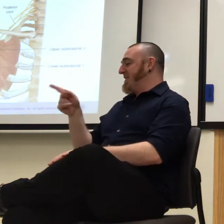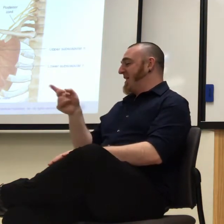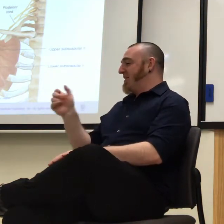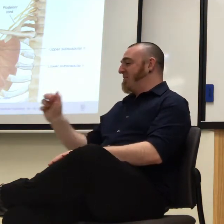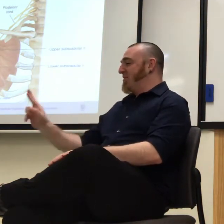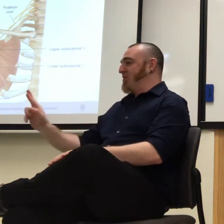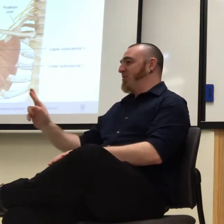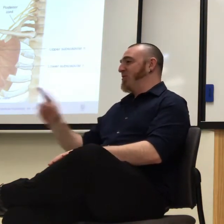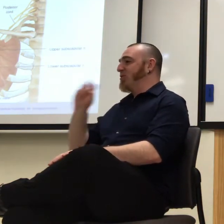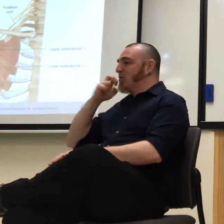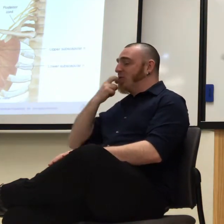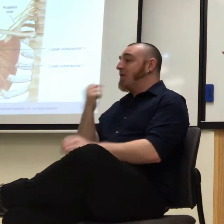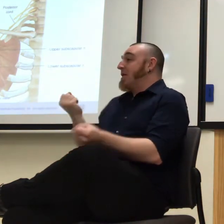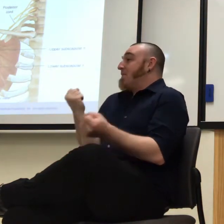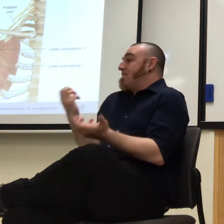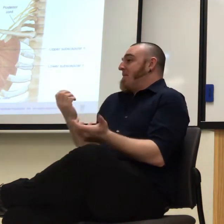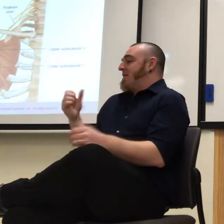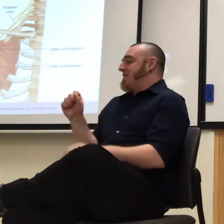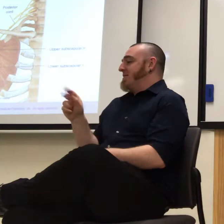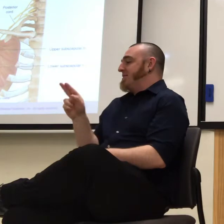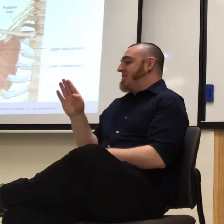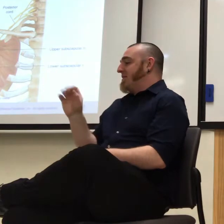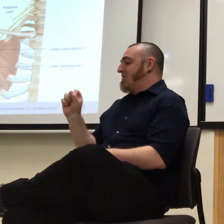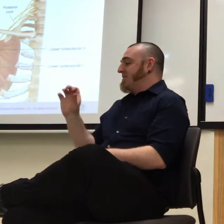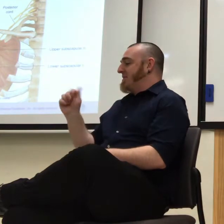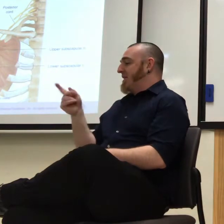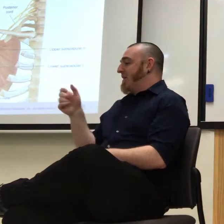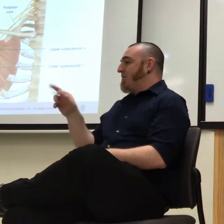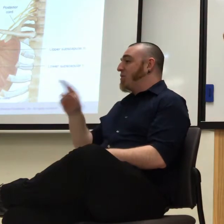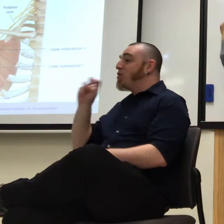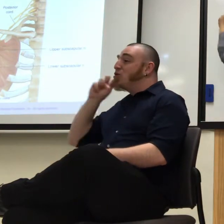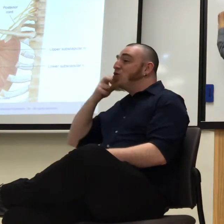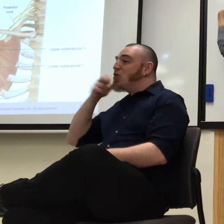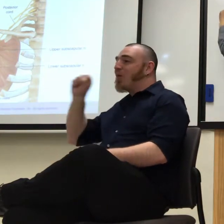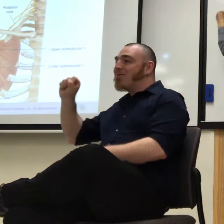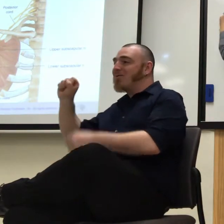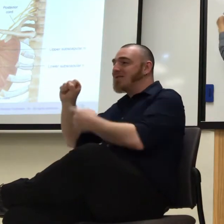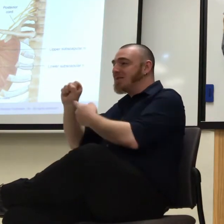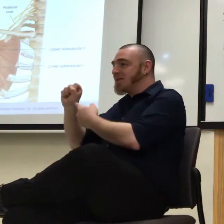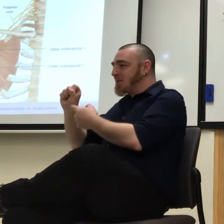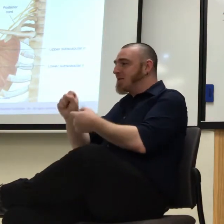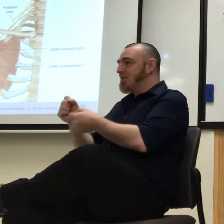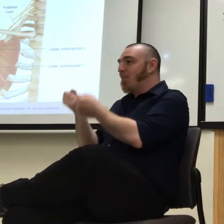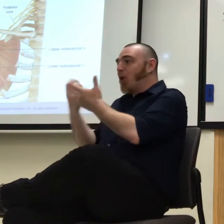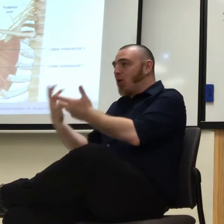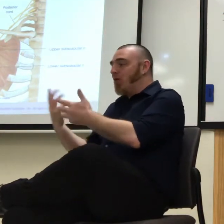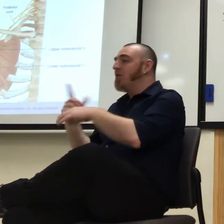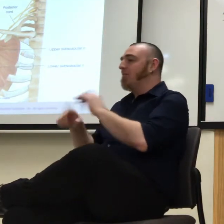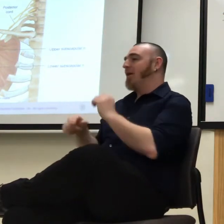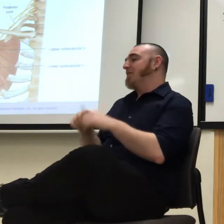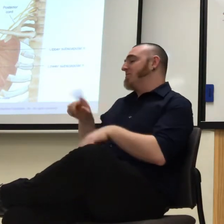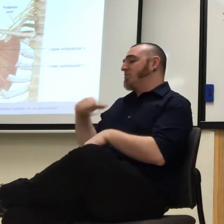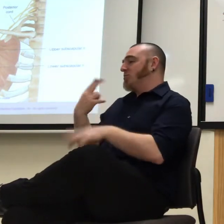many subscapular nerves, plural. Let's just call it subscapular.